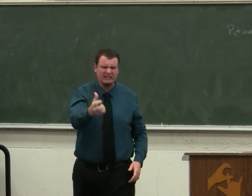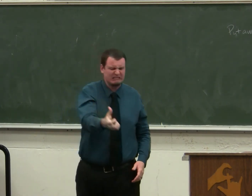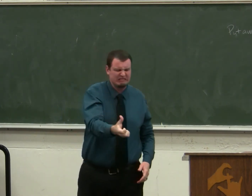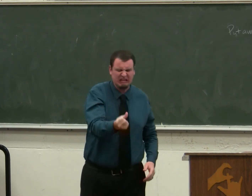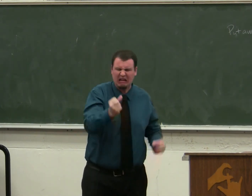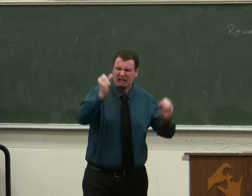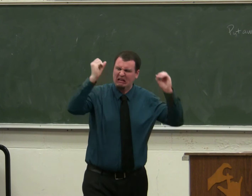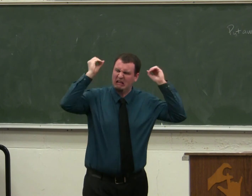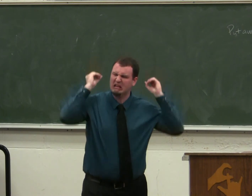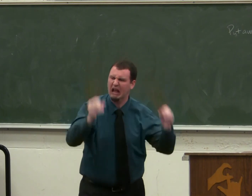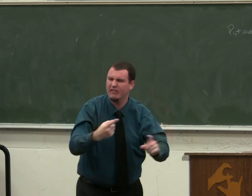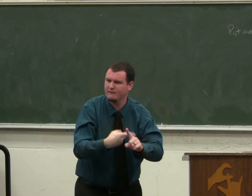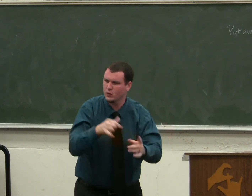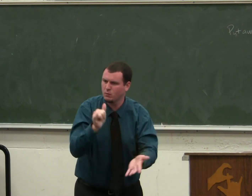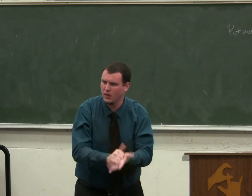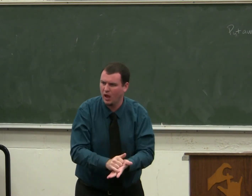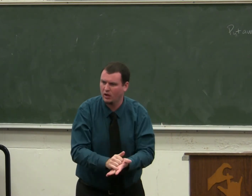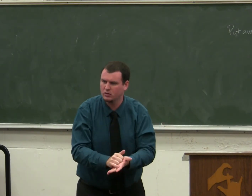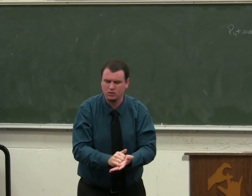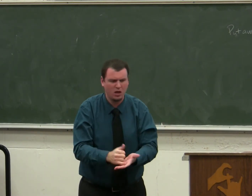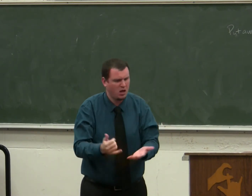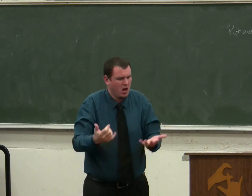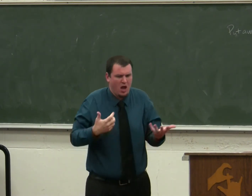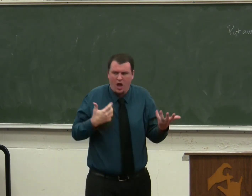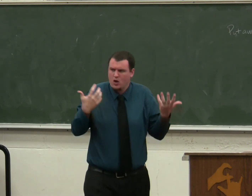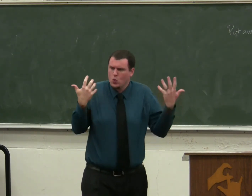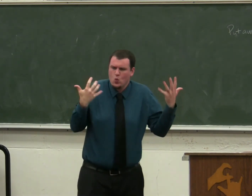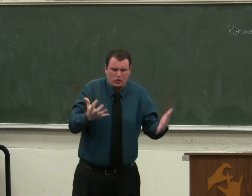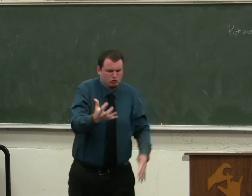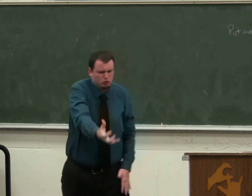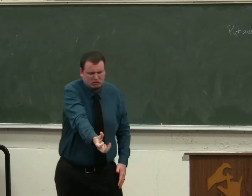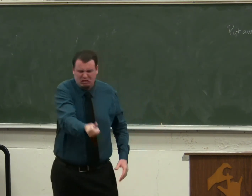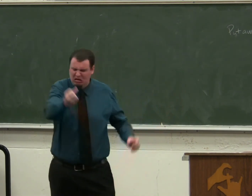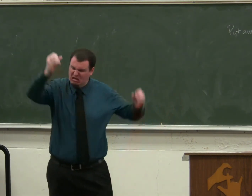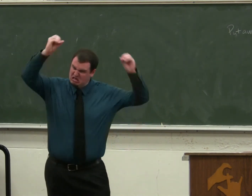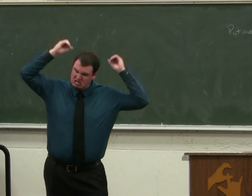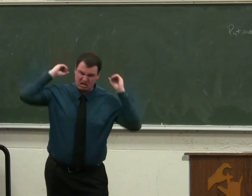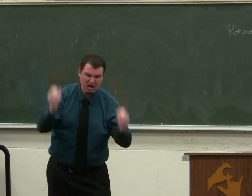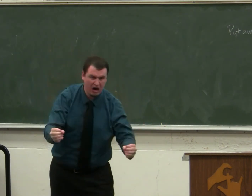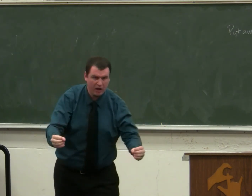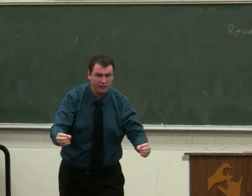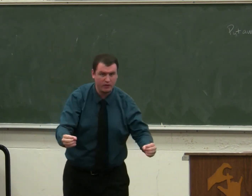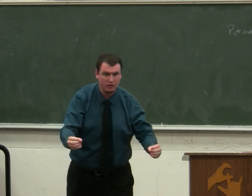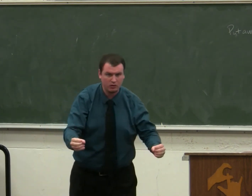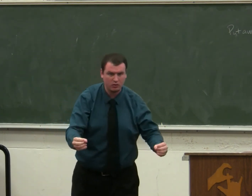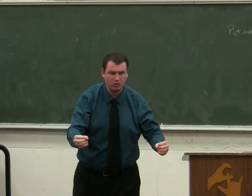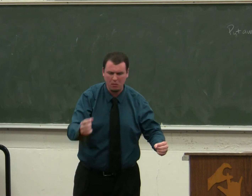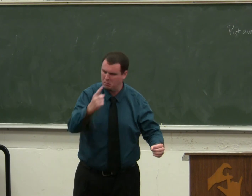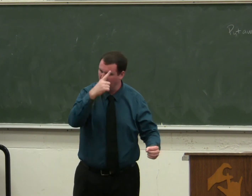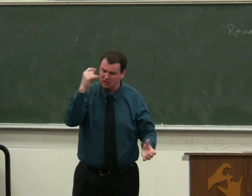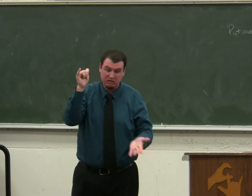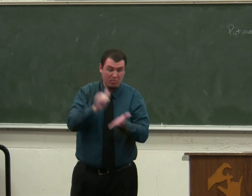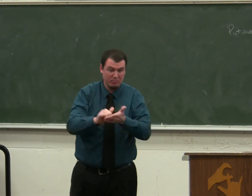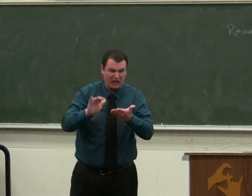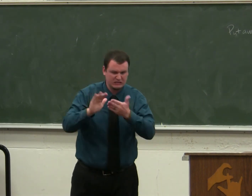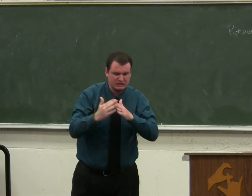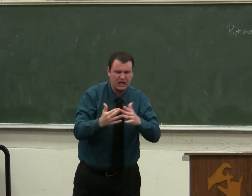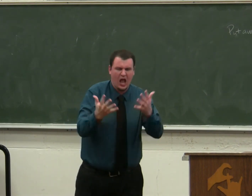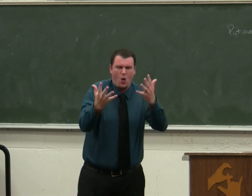Before that happened, God had commanded them not to steal anything. Do not take anything from the city,